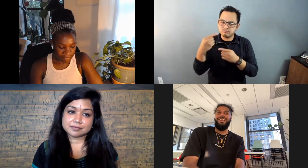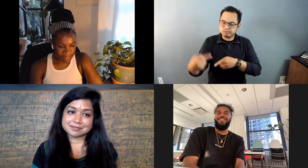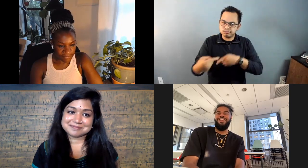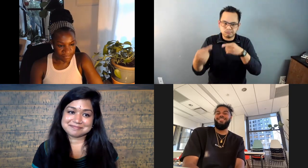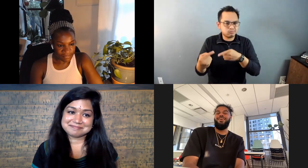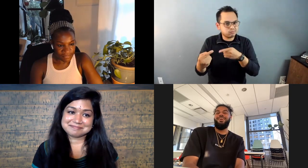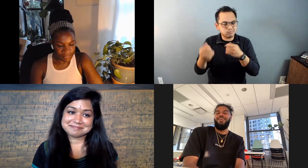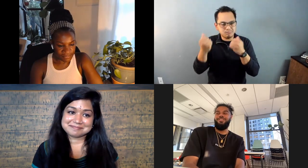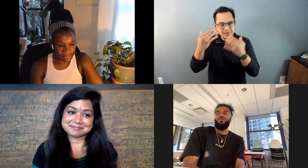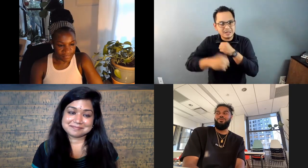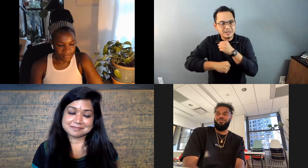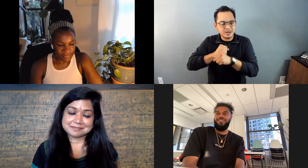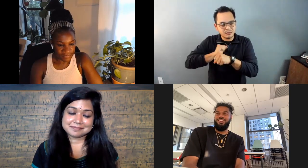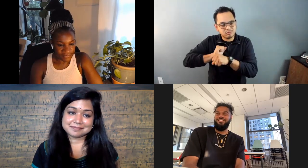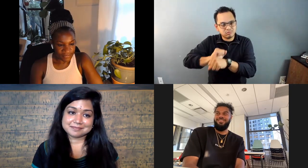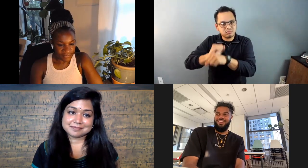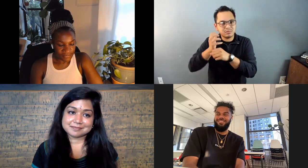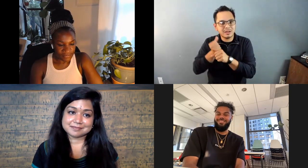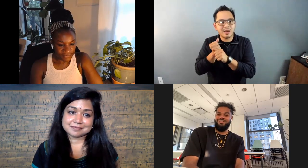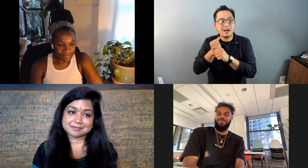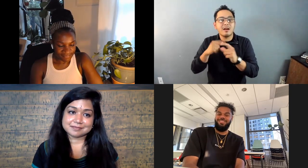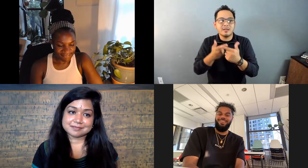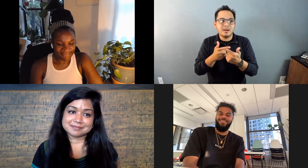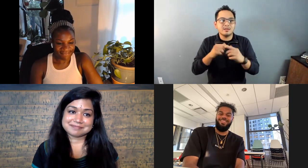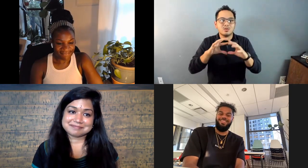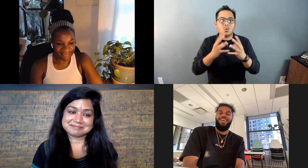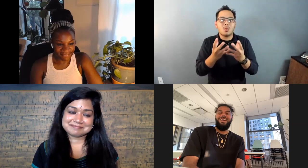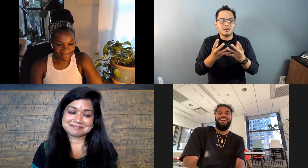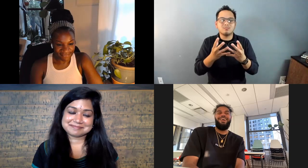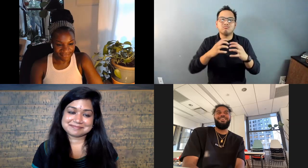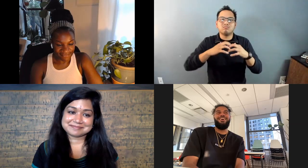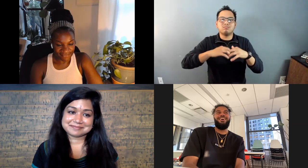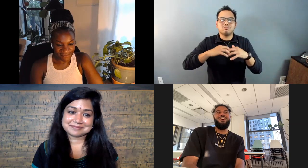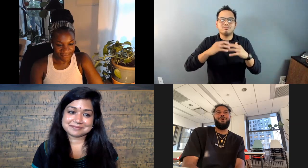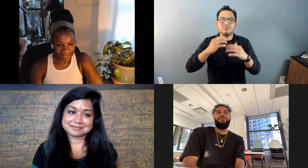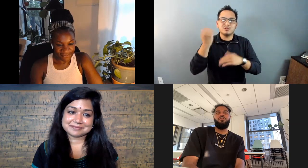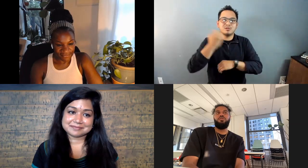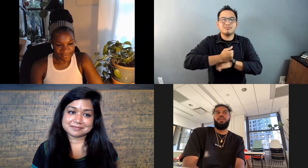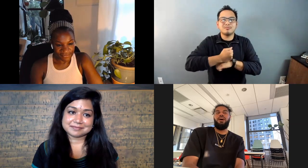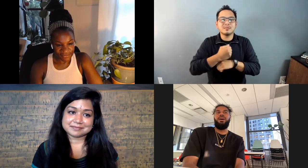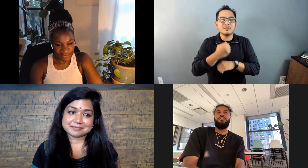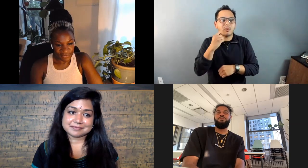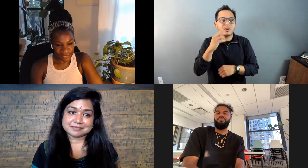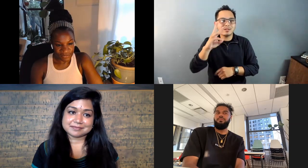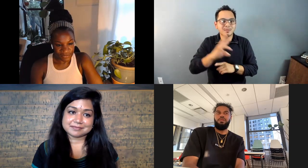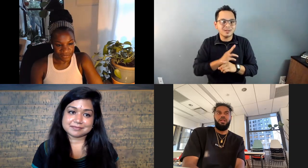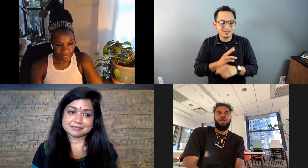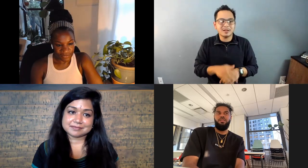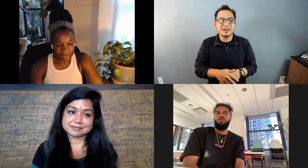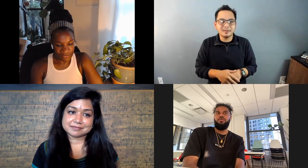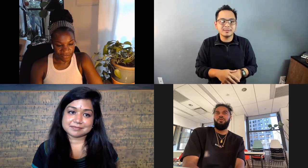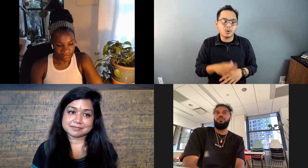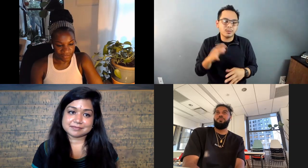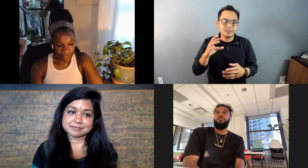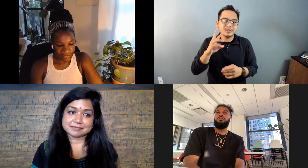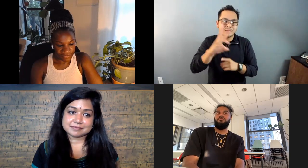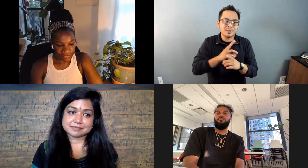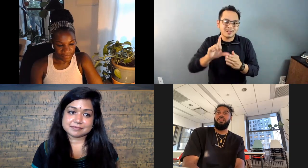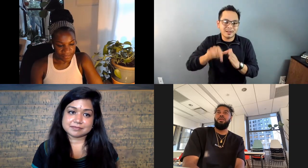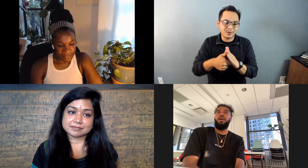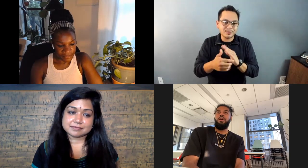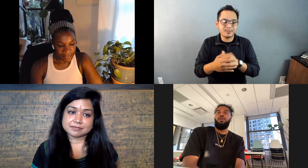beyond the catchphrases, or kind of like, I just like, there's no answer, like, is my thing. Like, we just have to